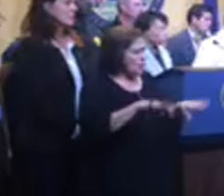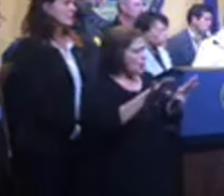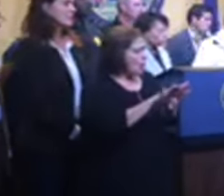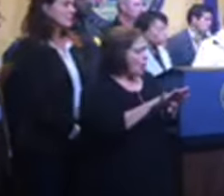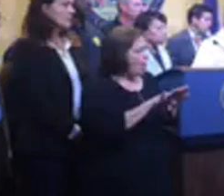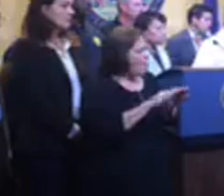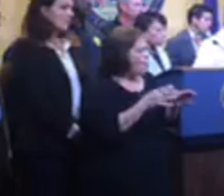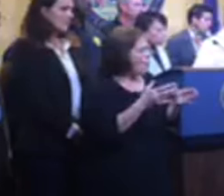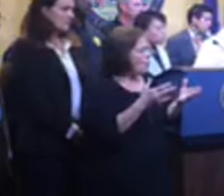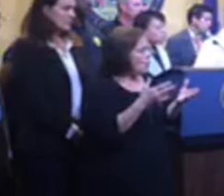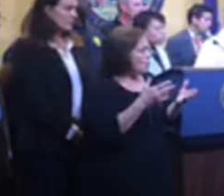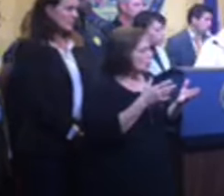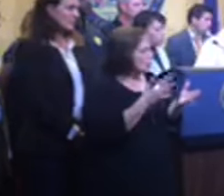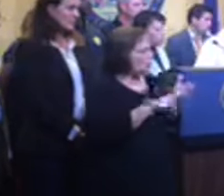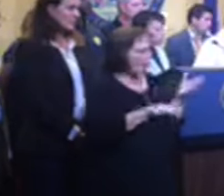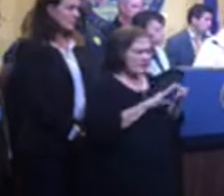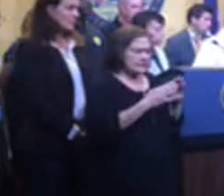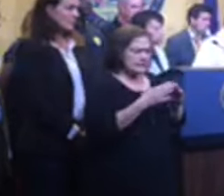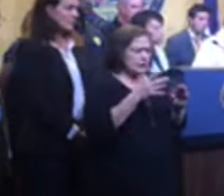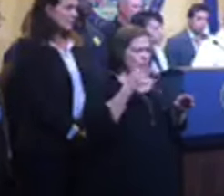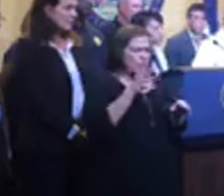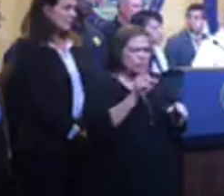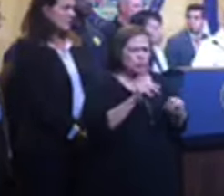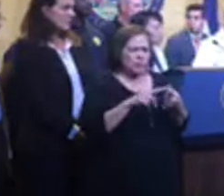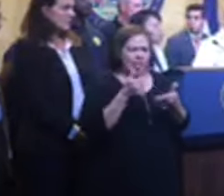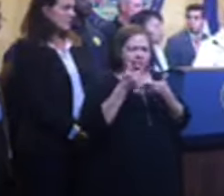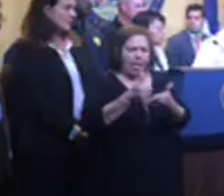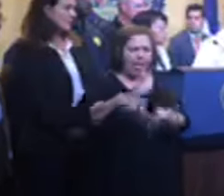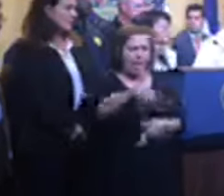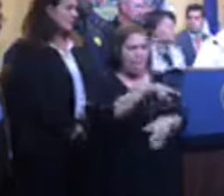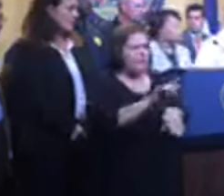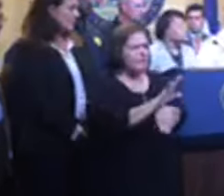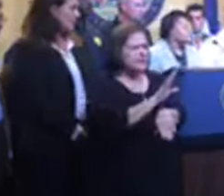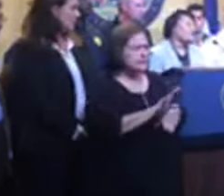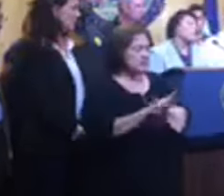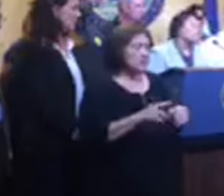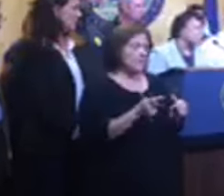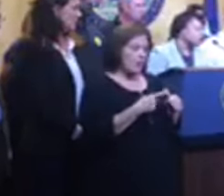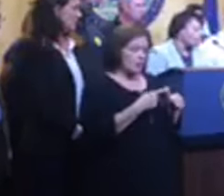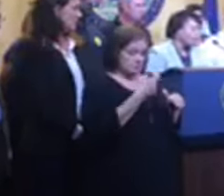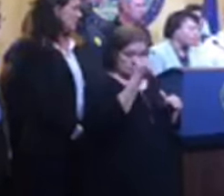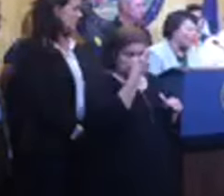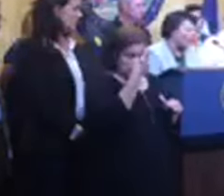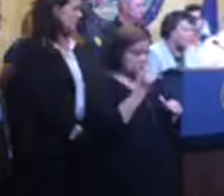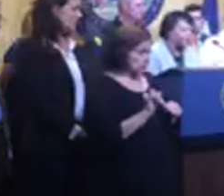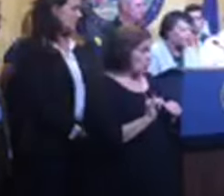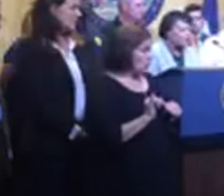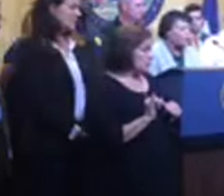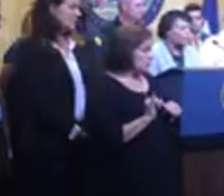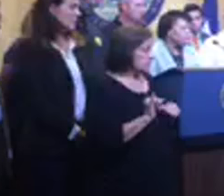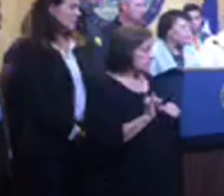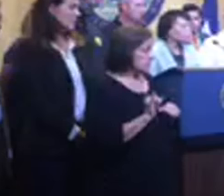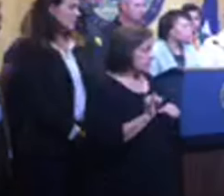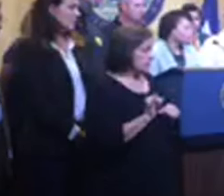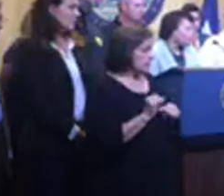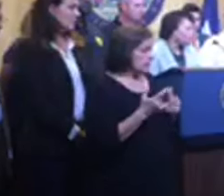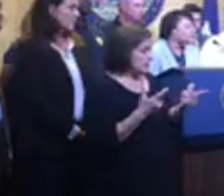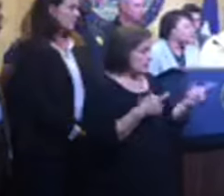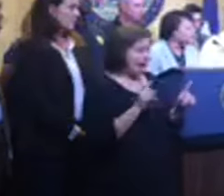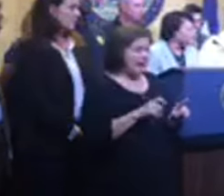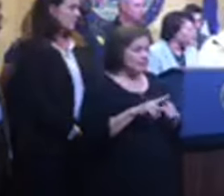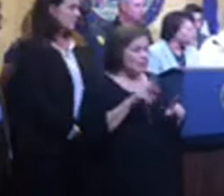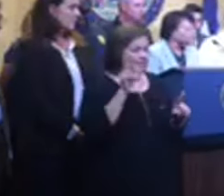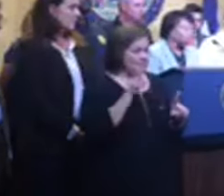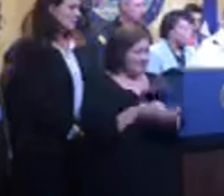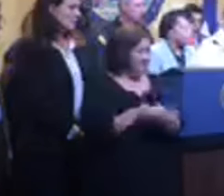recourse do they have? What is the city offering? What can they do at this point? Well, insurance, first of all, of course, being able to file